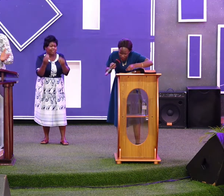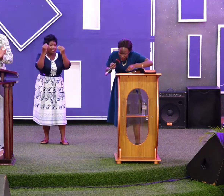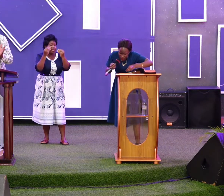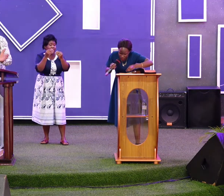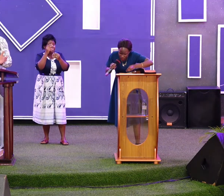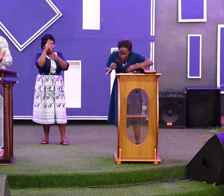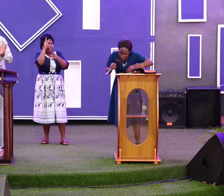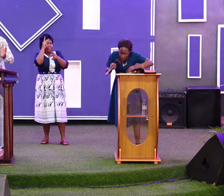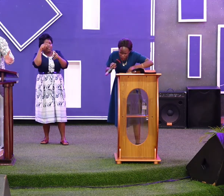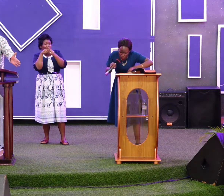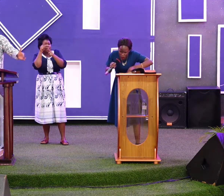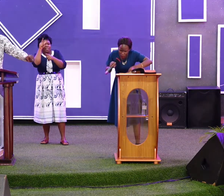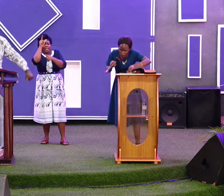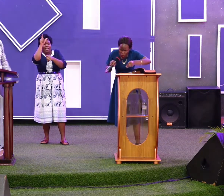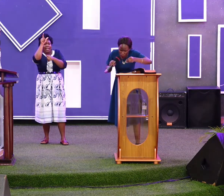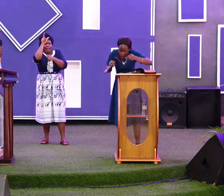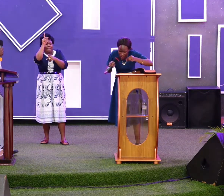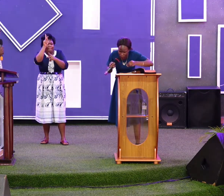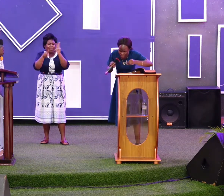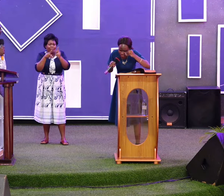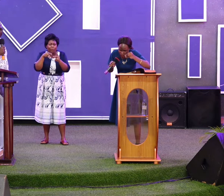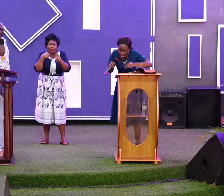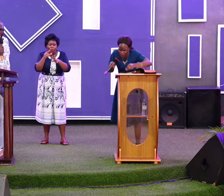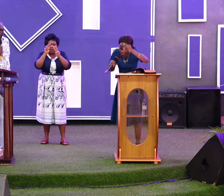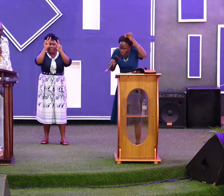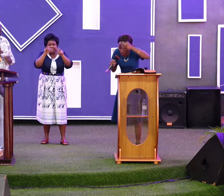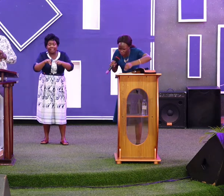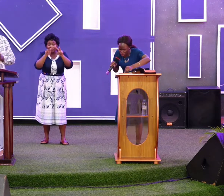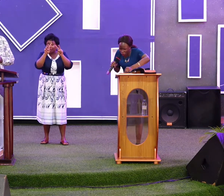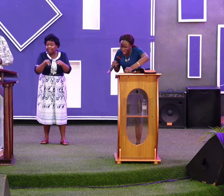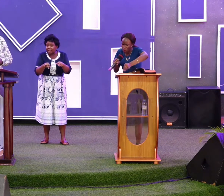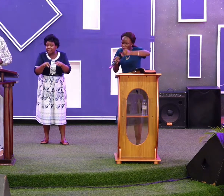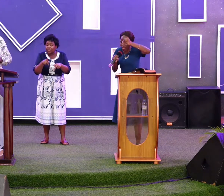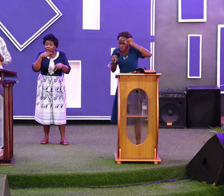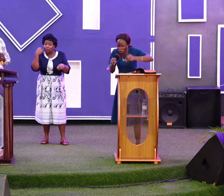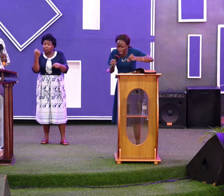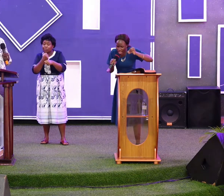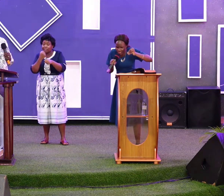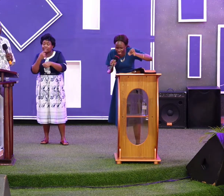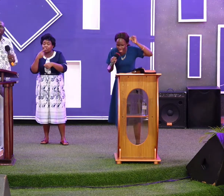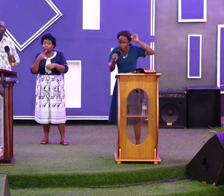one of the least of these my brothers, you did it to me.